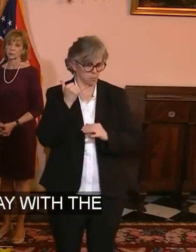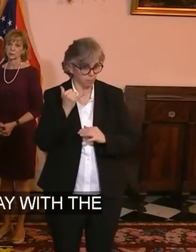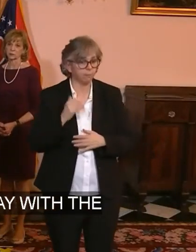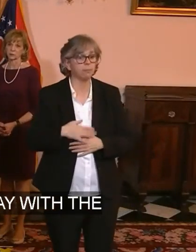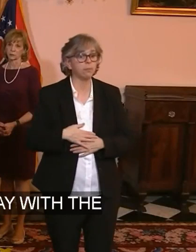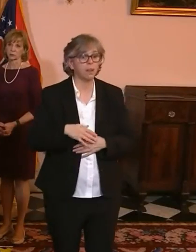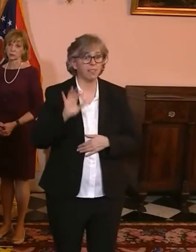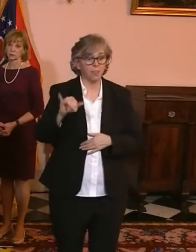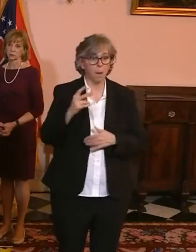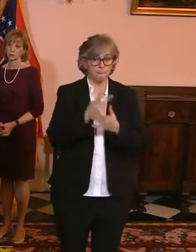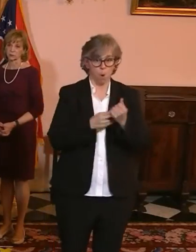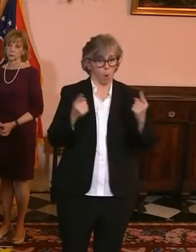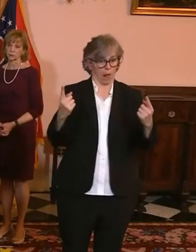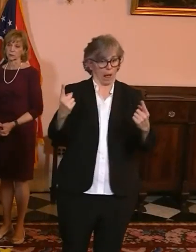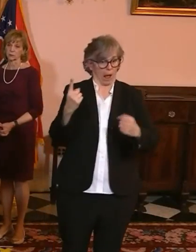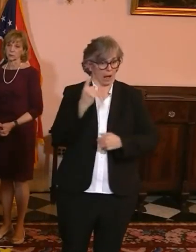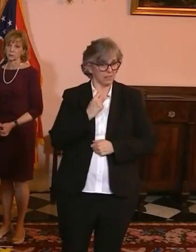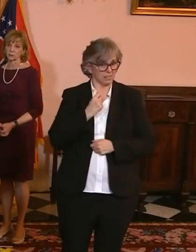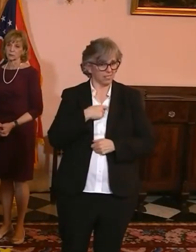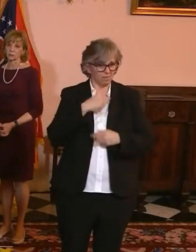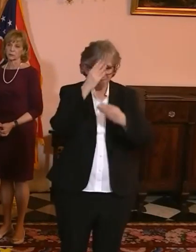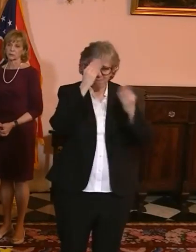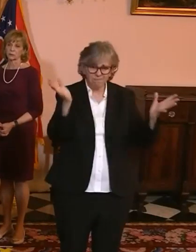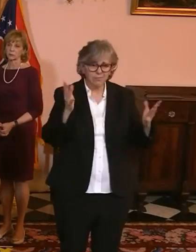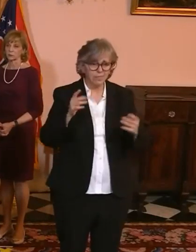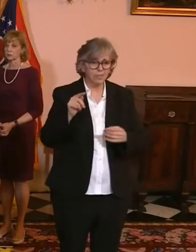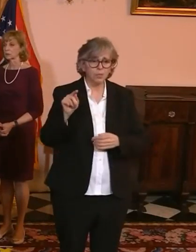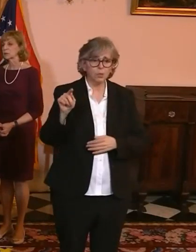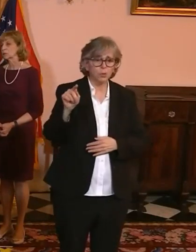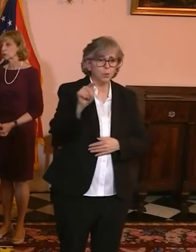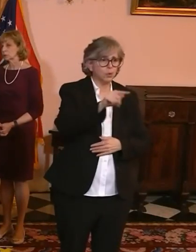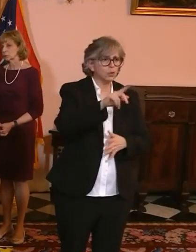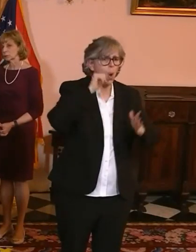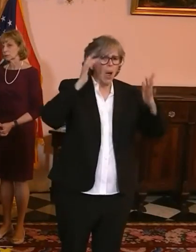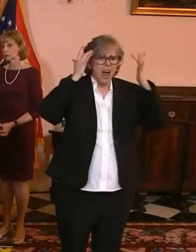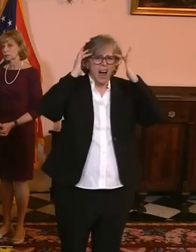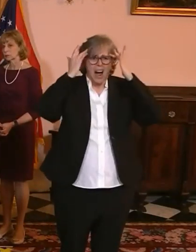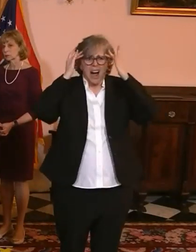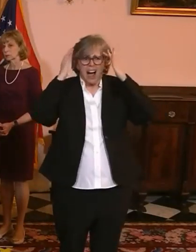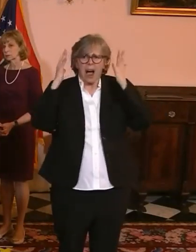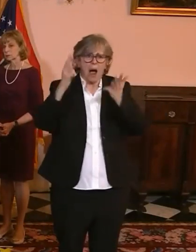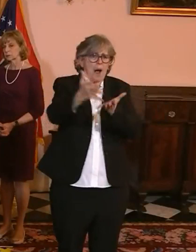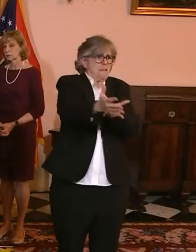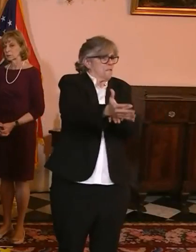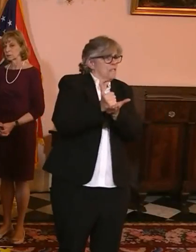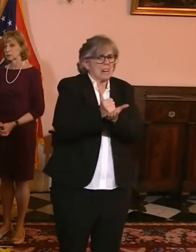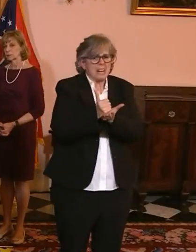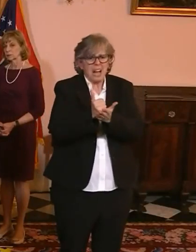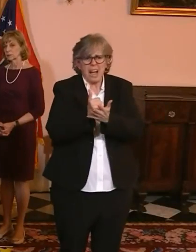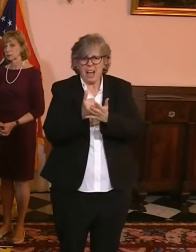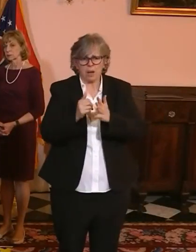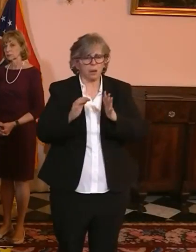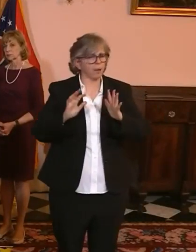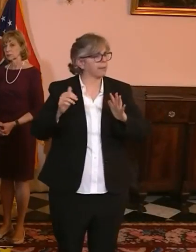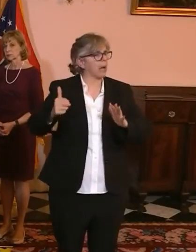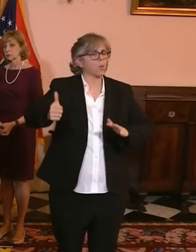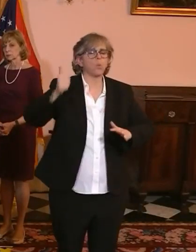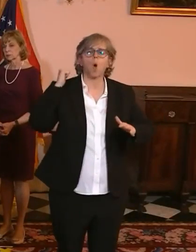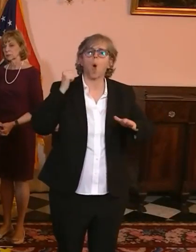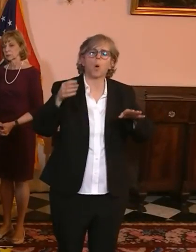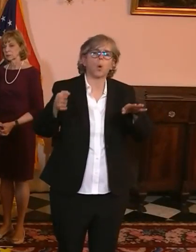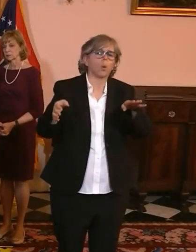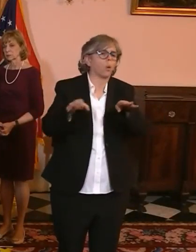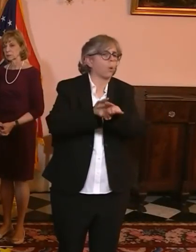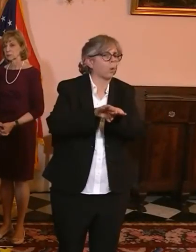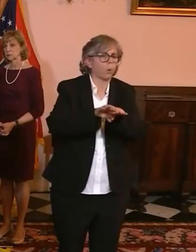Your finances are safe. These institutions are not going to be closed. You don't need to go to your bank